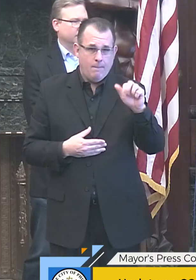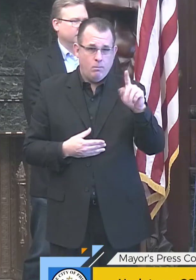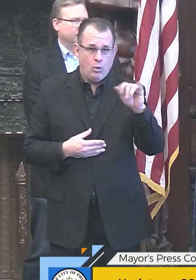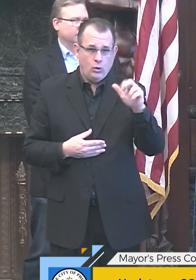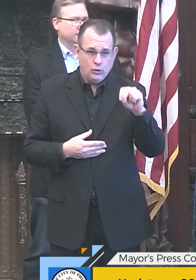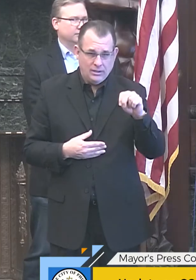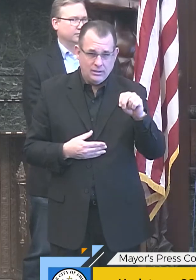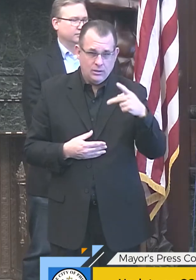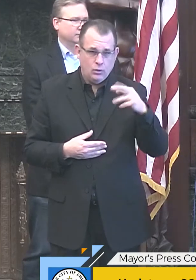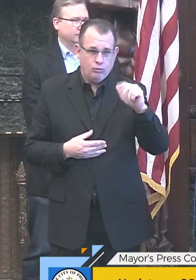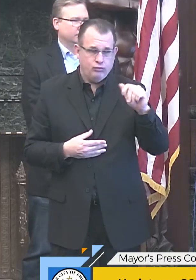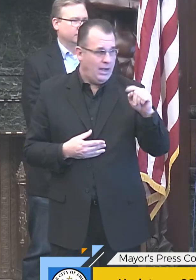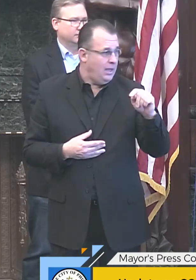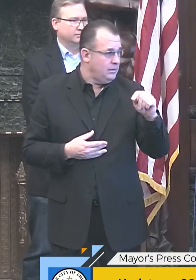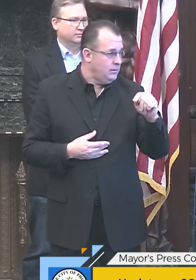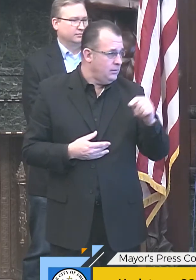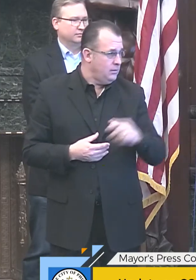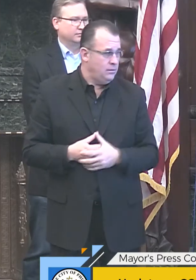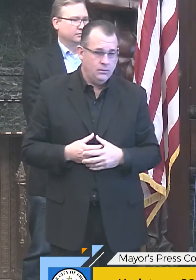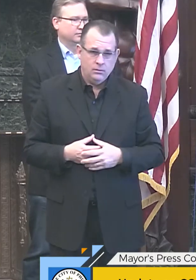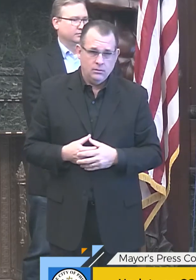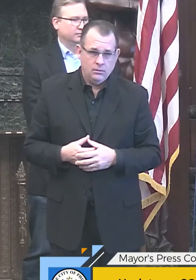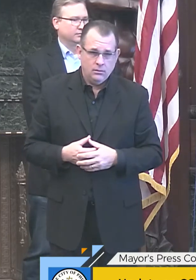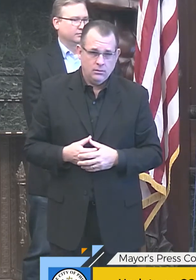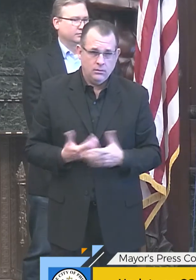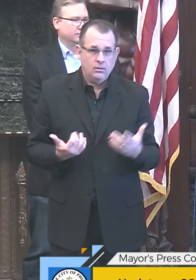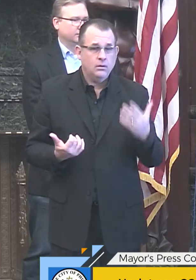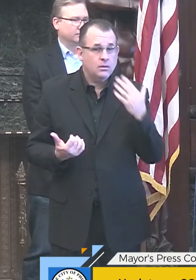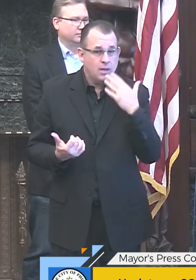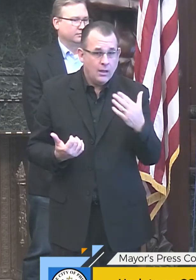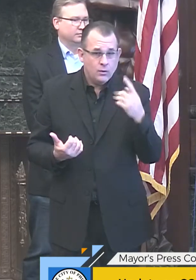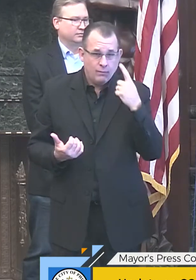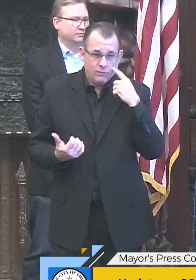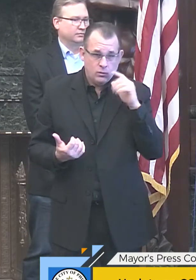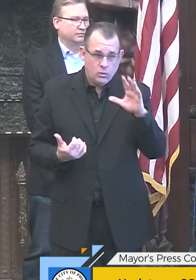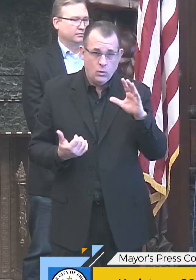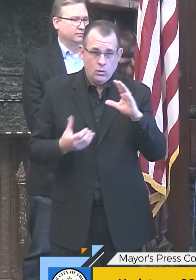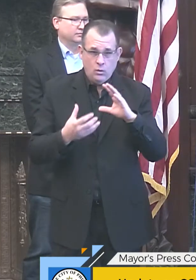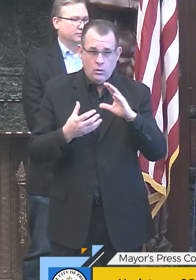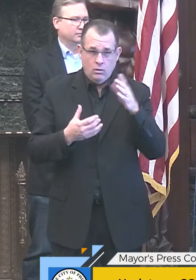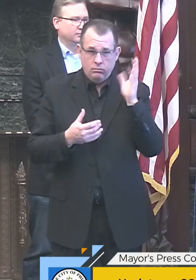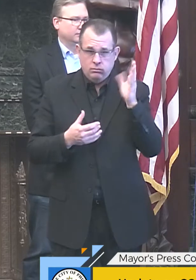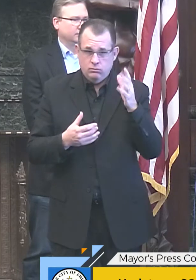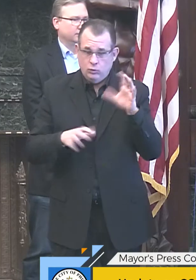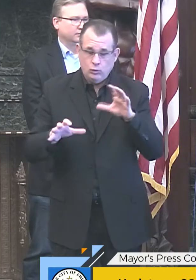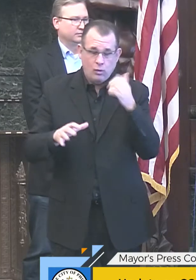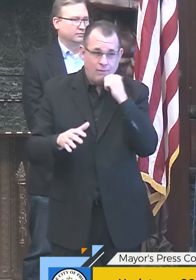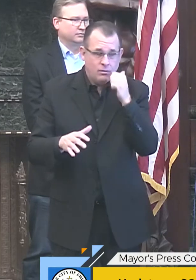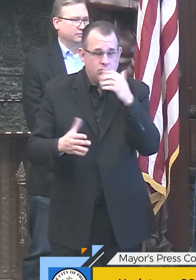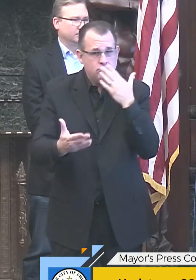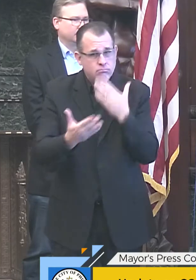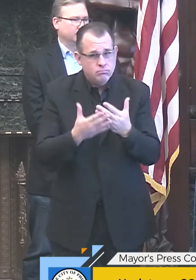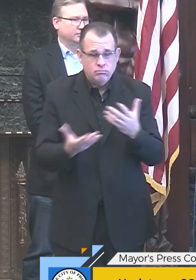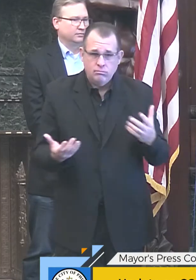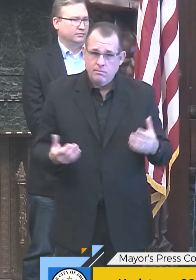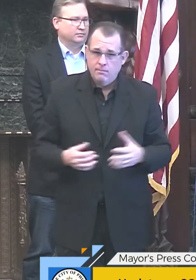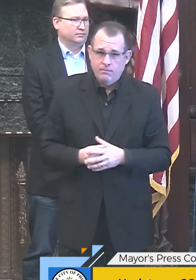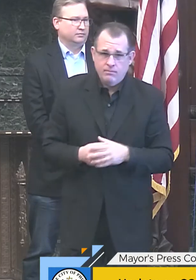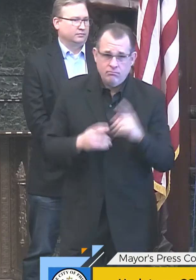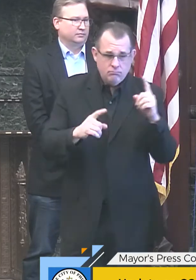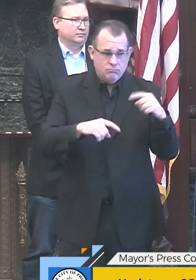YBN. Hi, thank you for this and what you guys have been doing every day for as long as it's been going